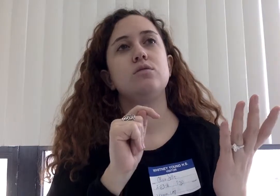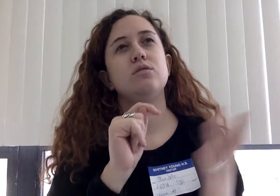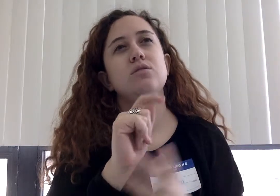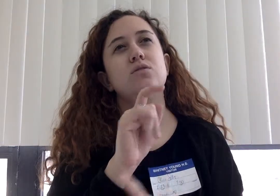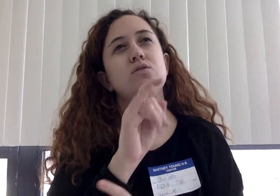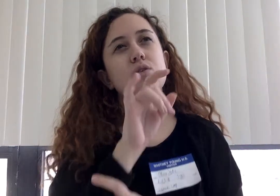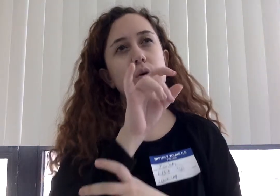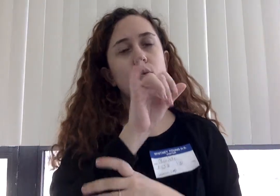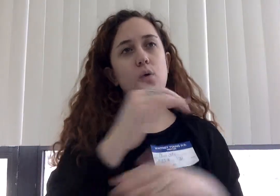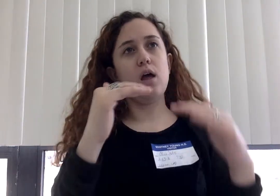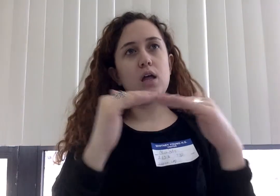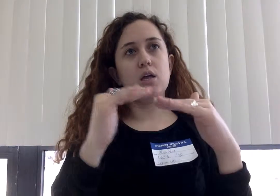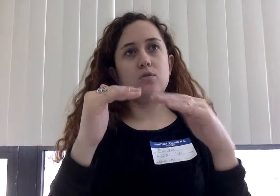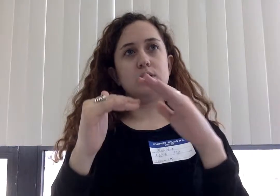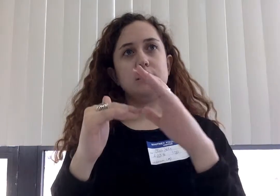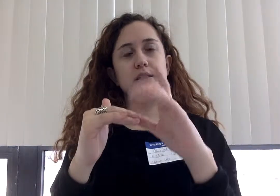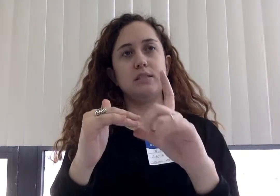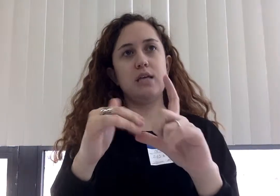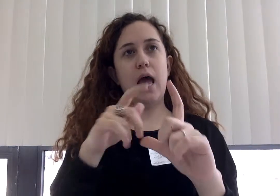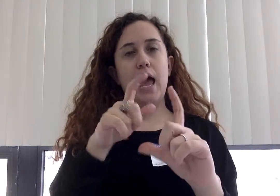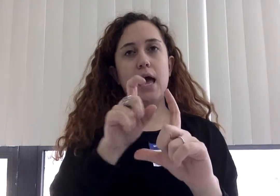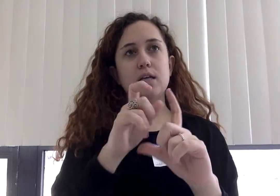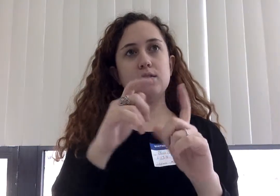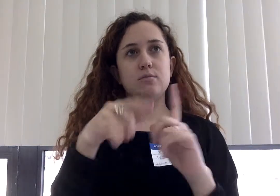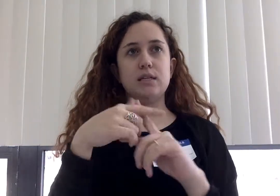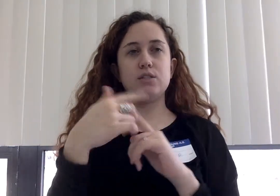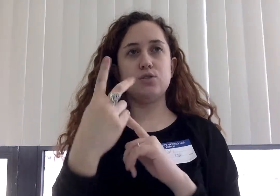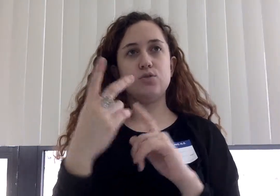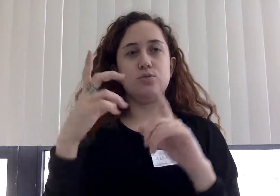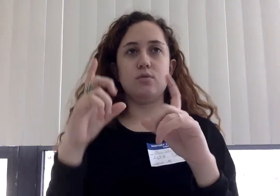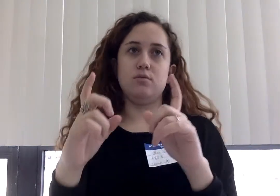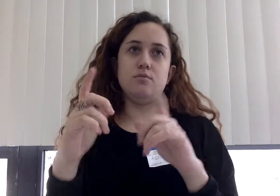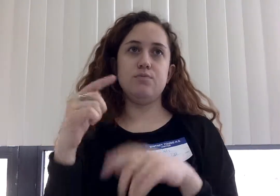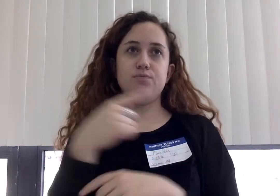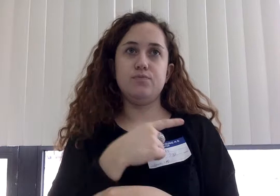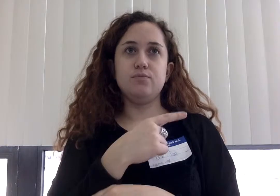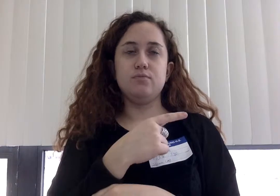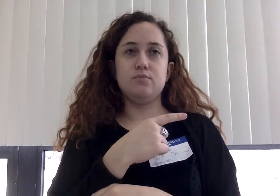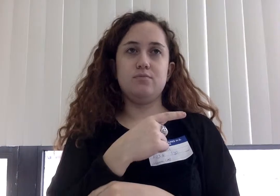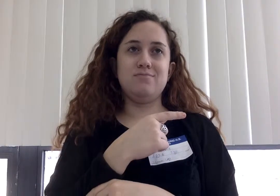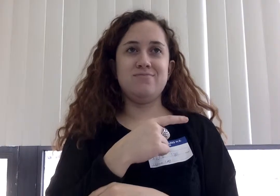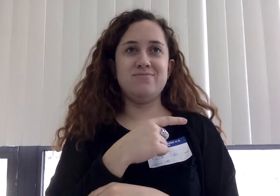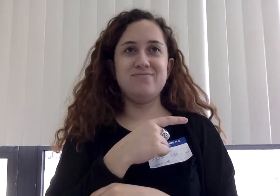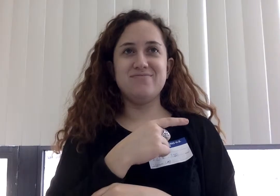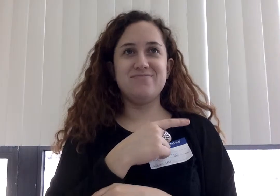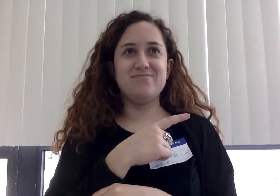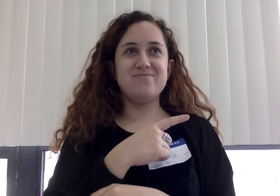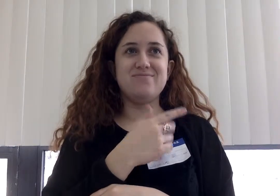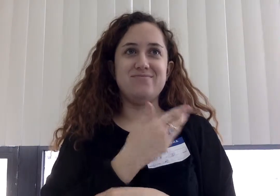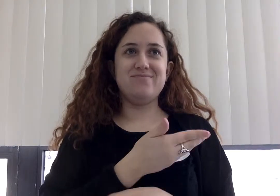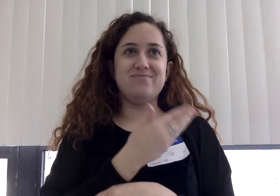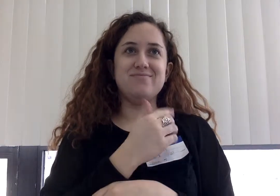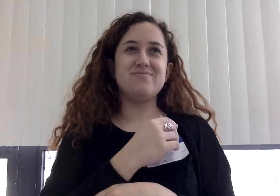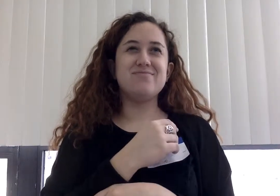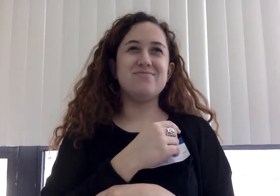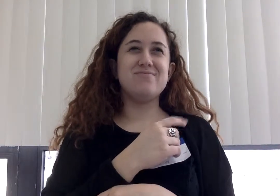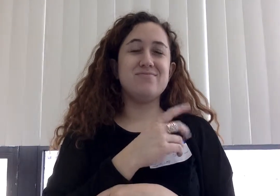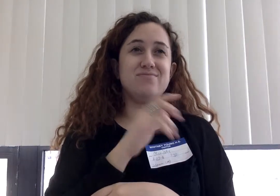this. X plus 2, x plus 1, x minus 3, all over. This